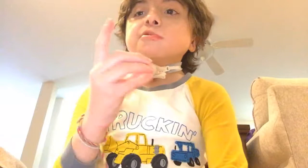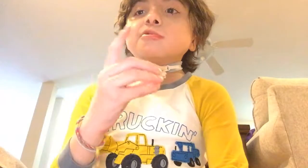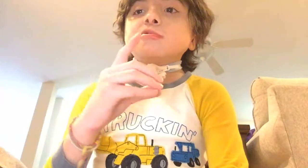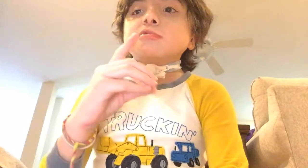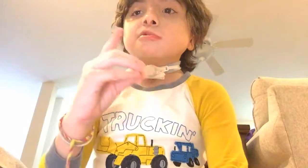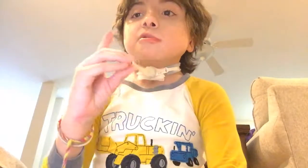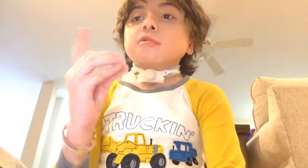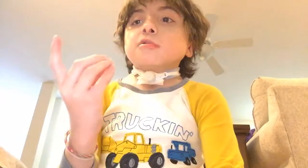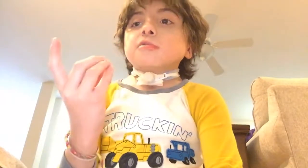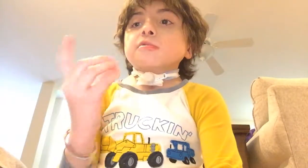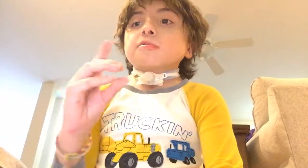wait,